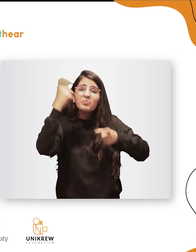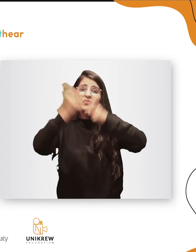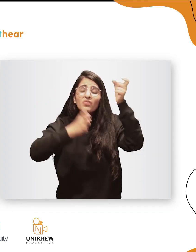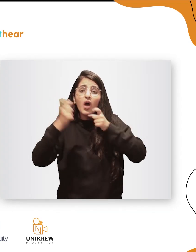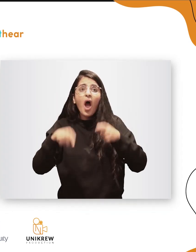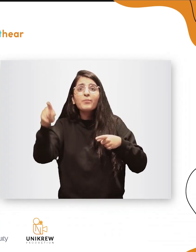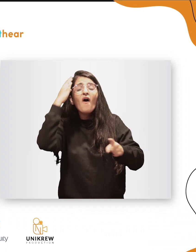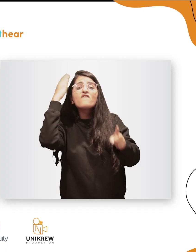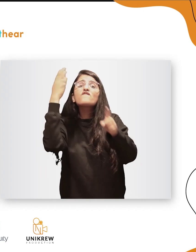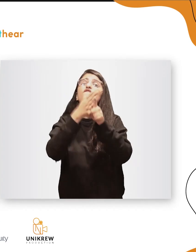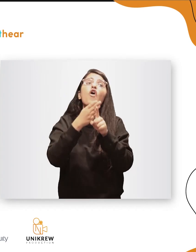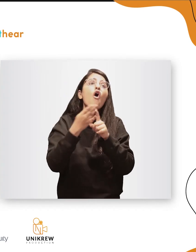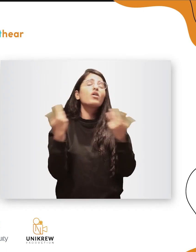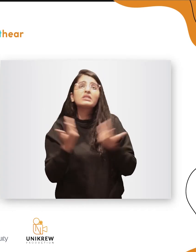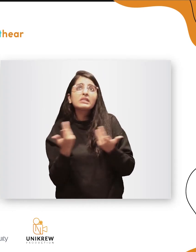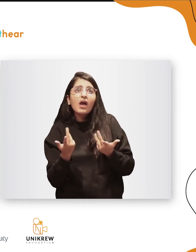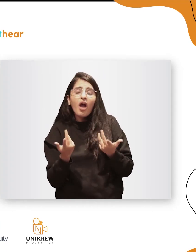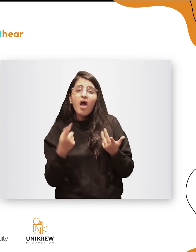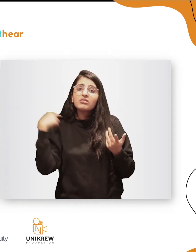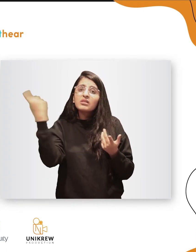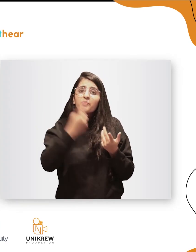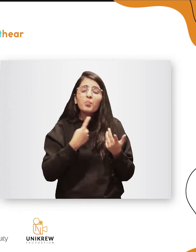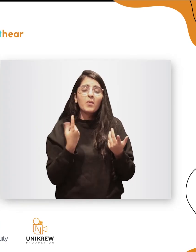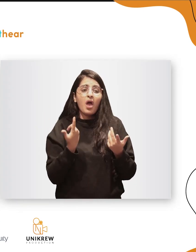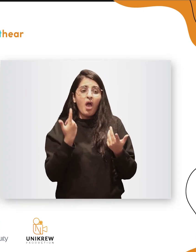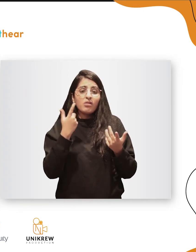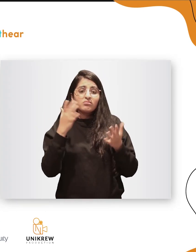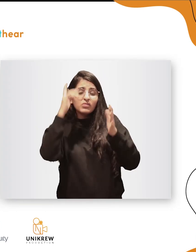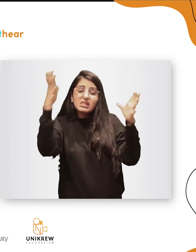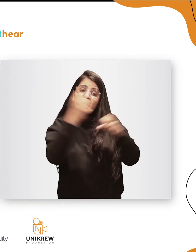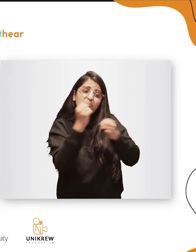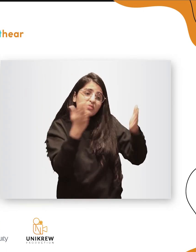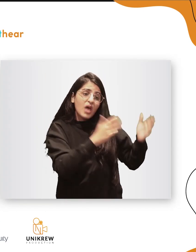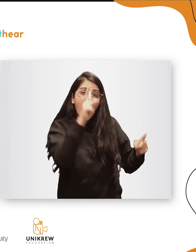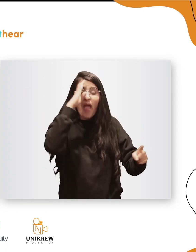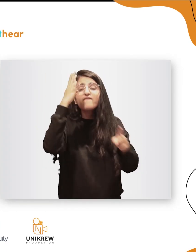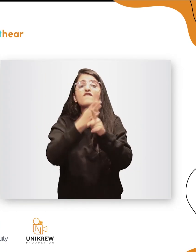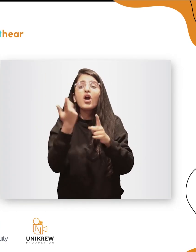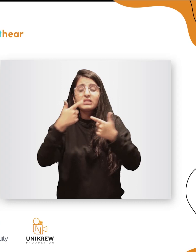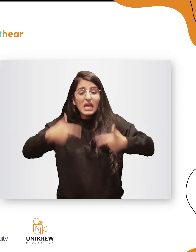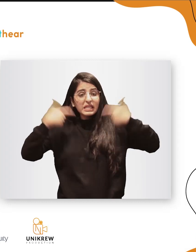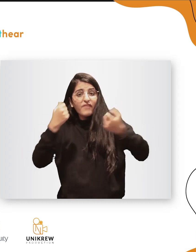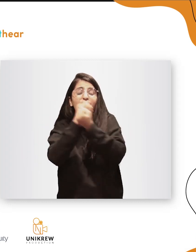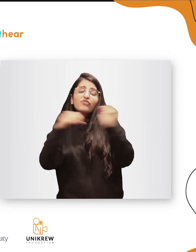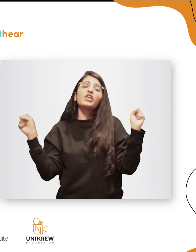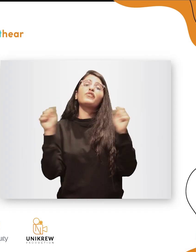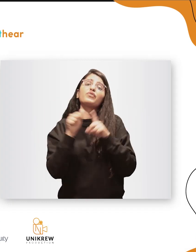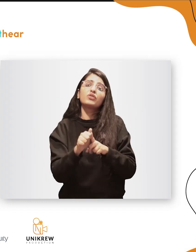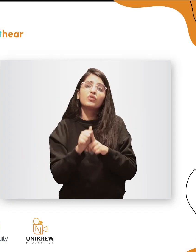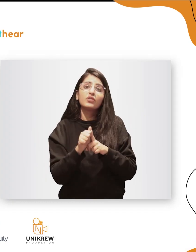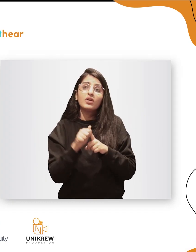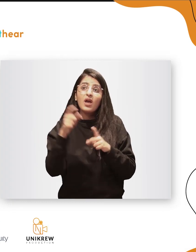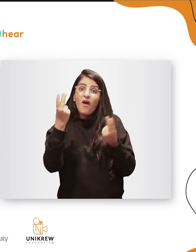everybody's effort and focus has just been on saving lives, so to speak. But we,